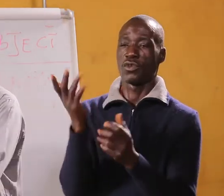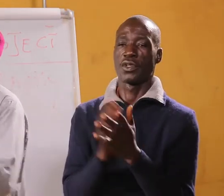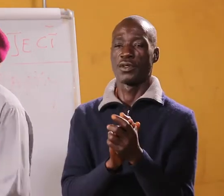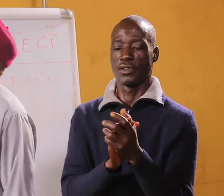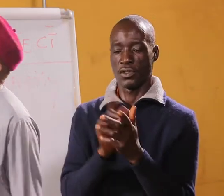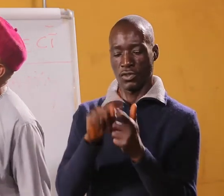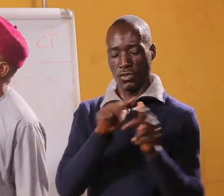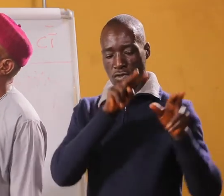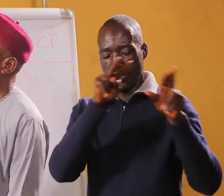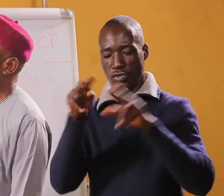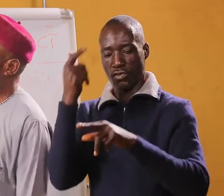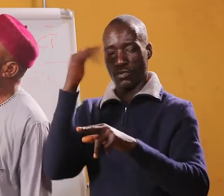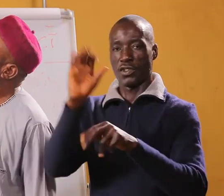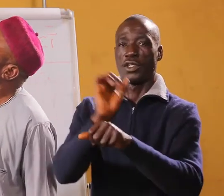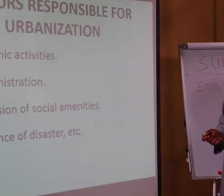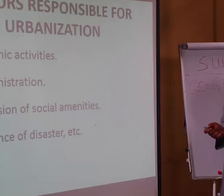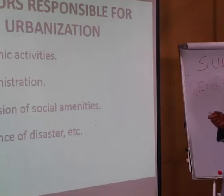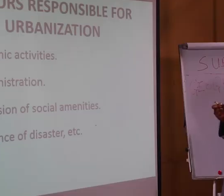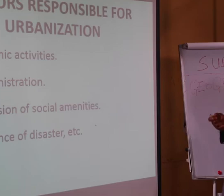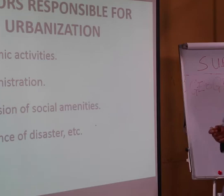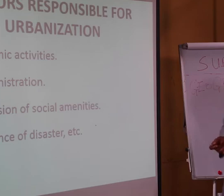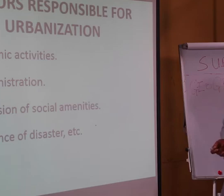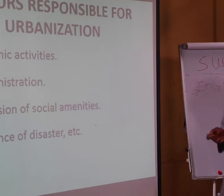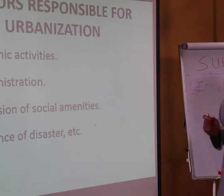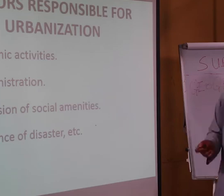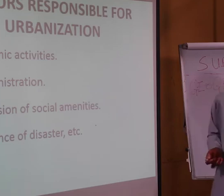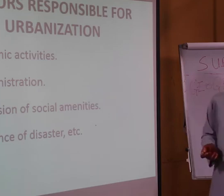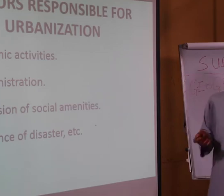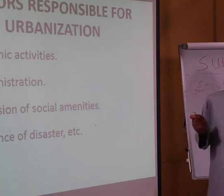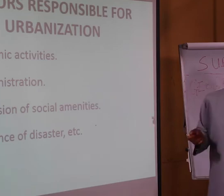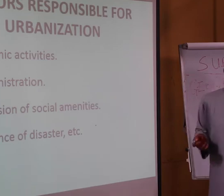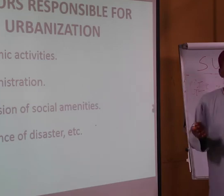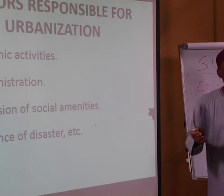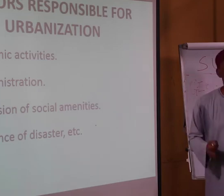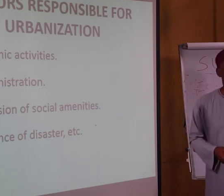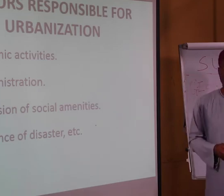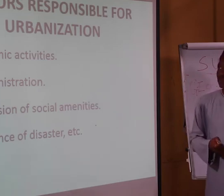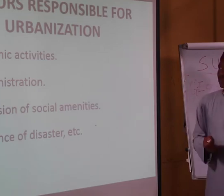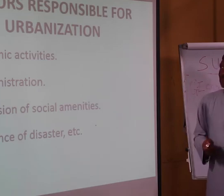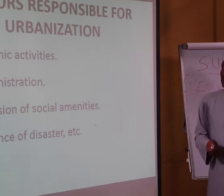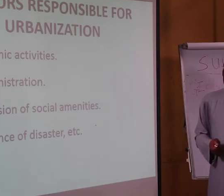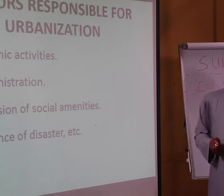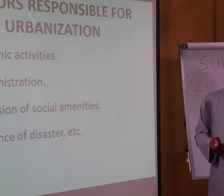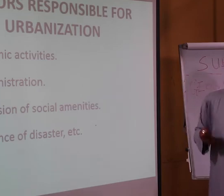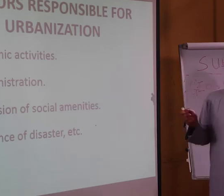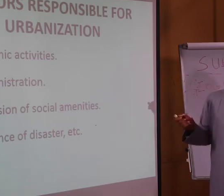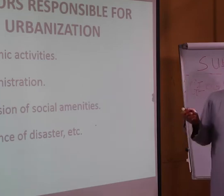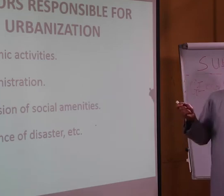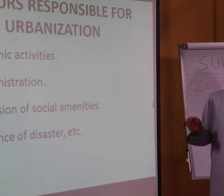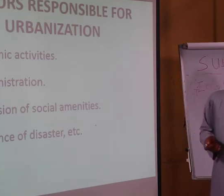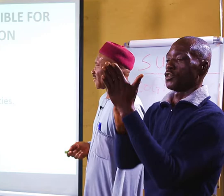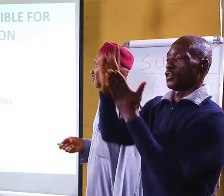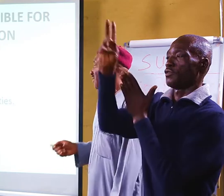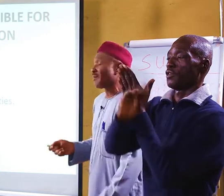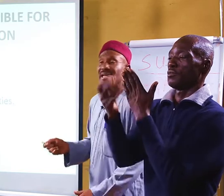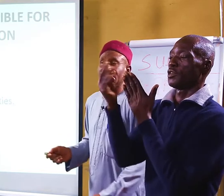to look for their daily bread. Now, factor responsible for urbanization. We have some